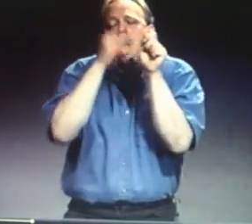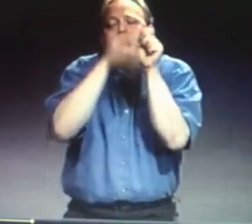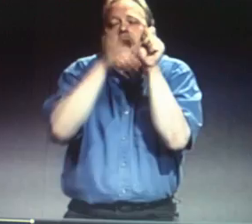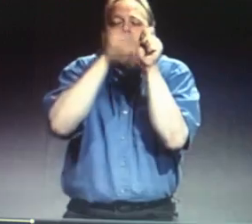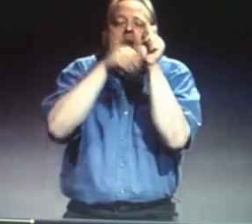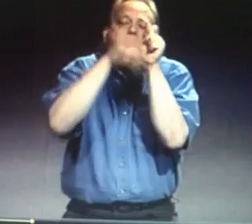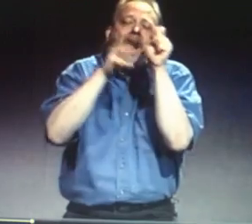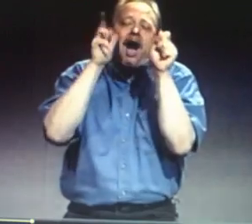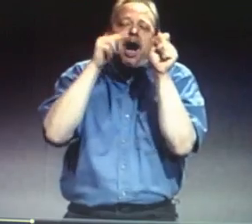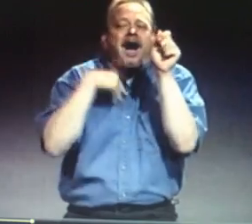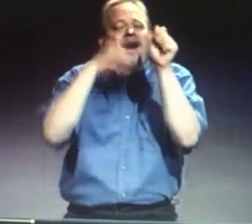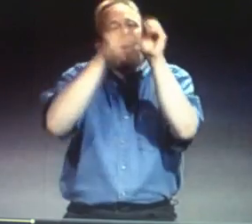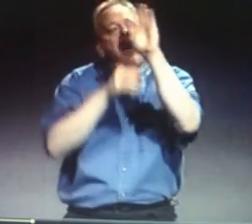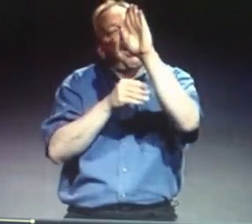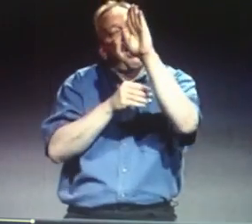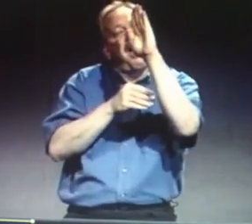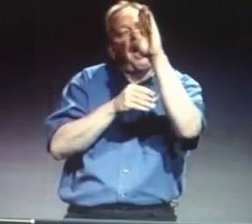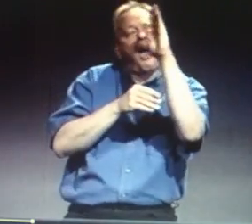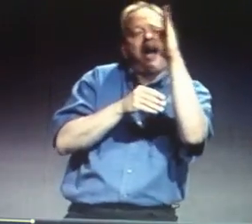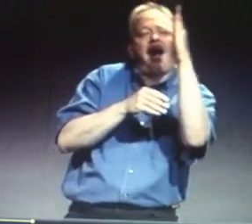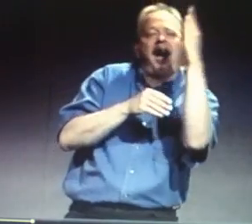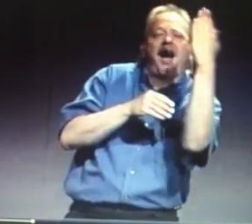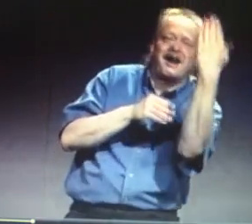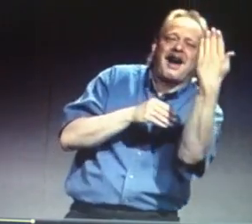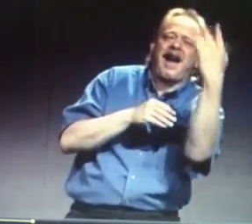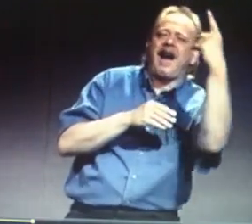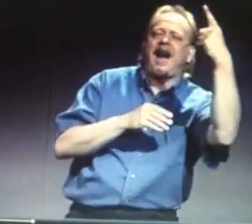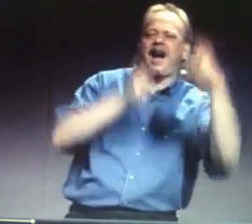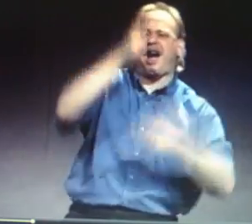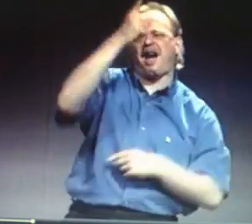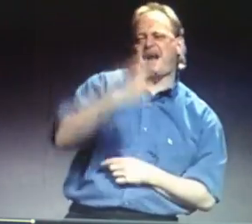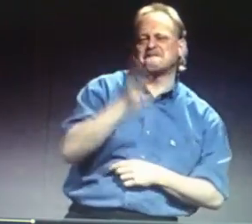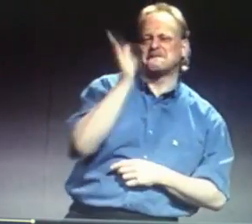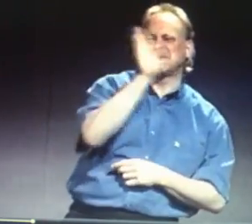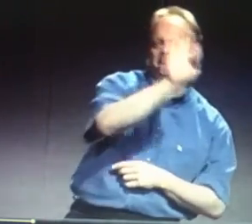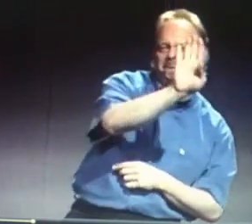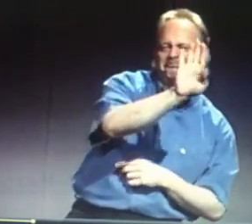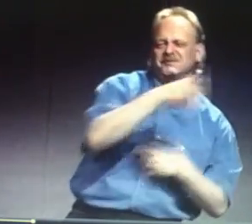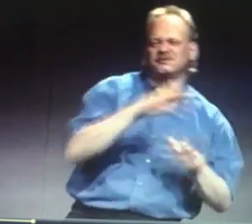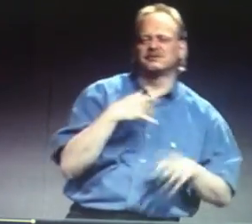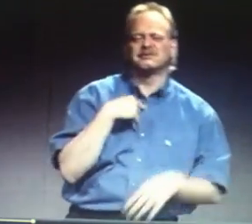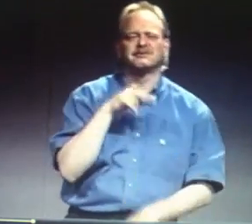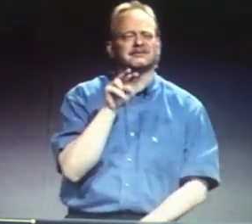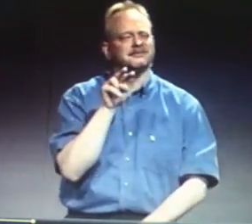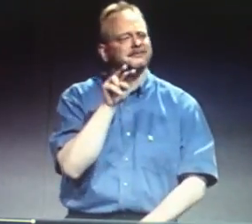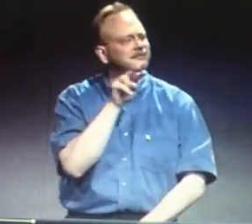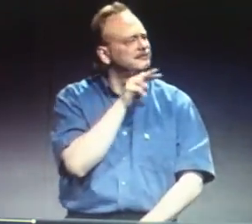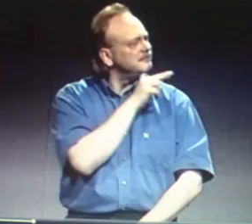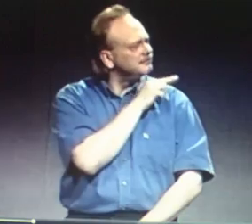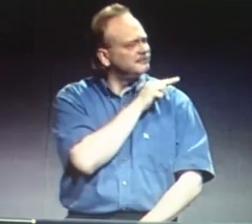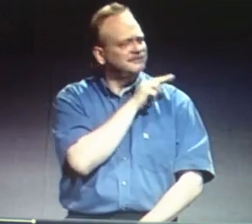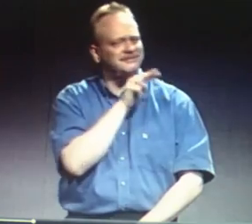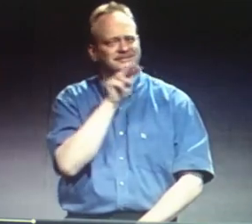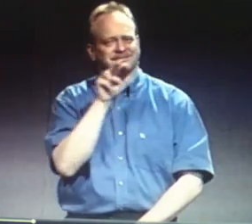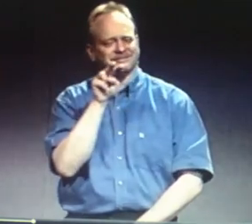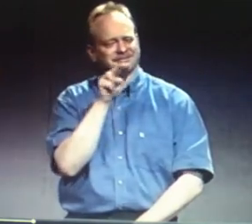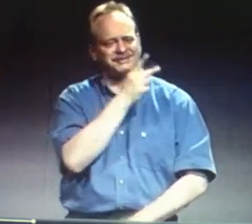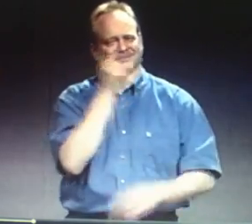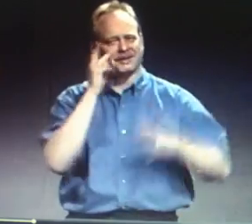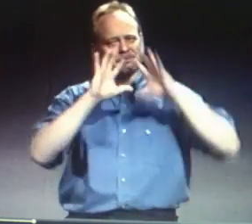Well, I wanted to stand next to the cow because when we were skinning it, it was letting off heat, and it was October and I was cold,